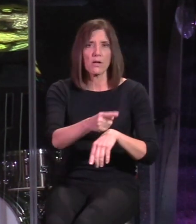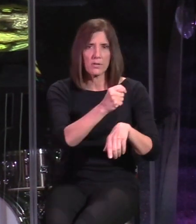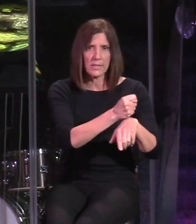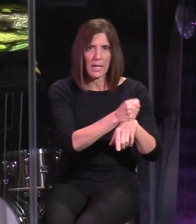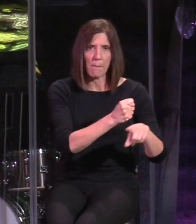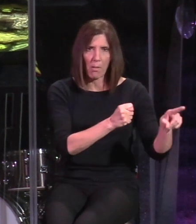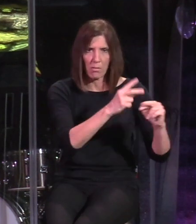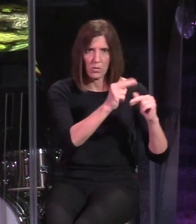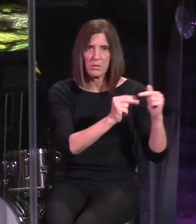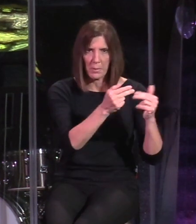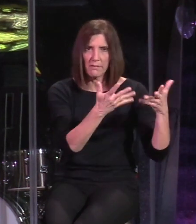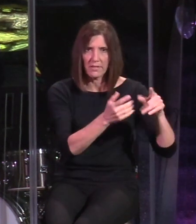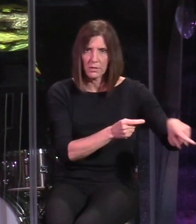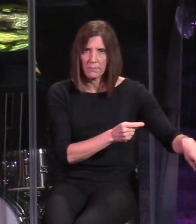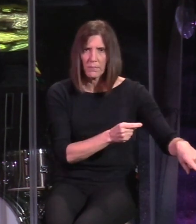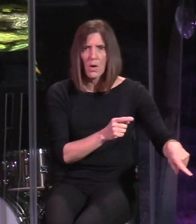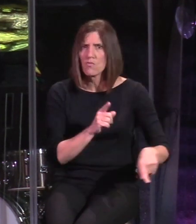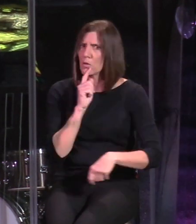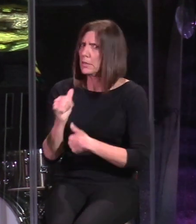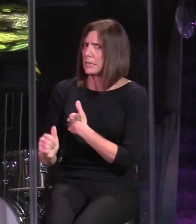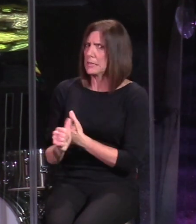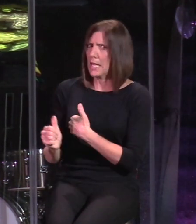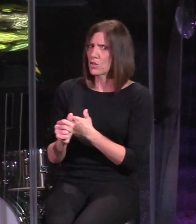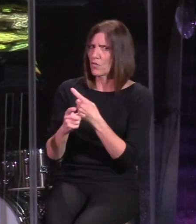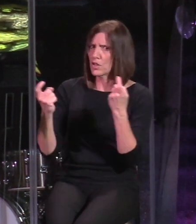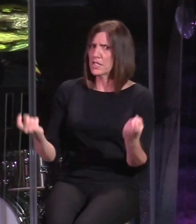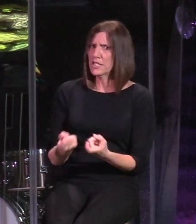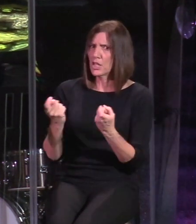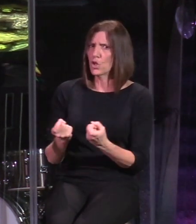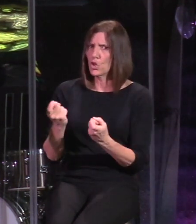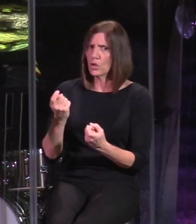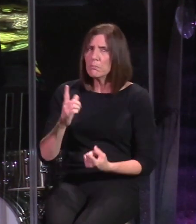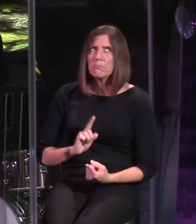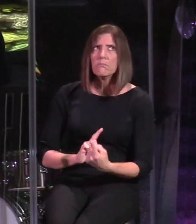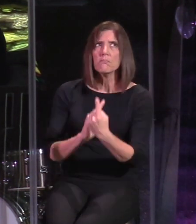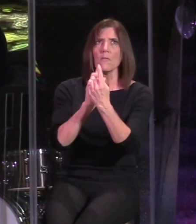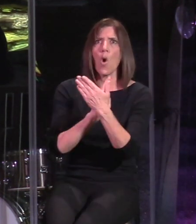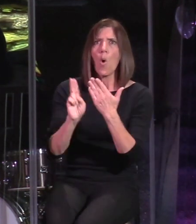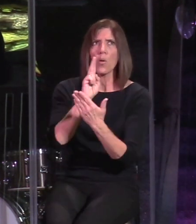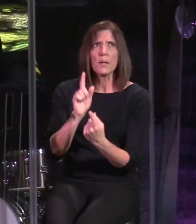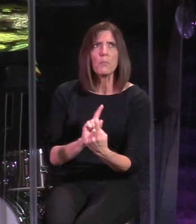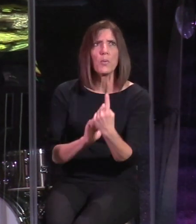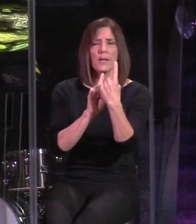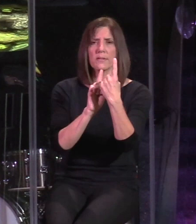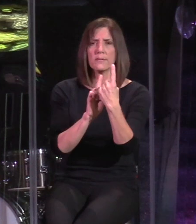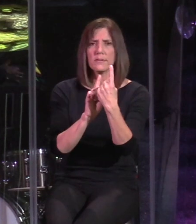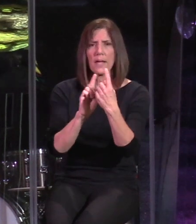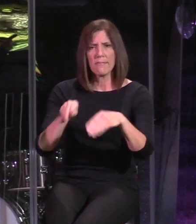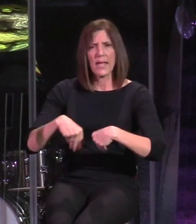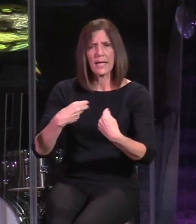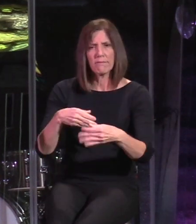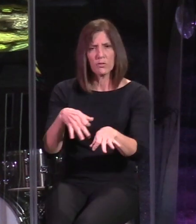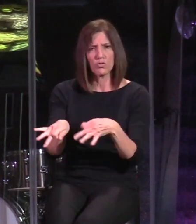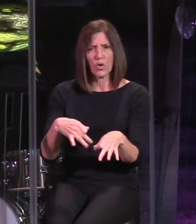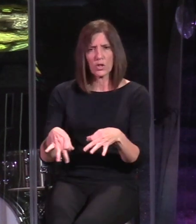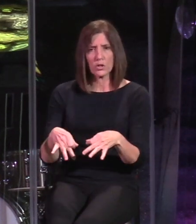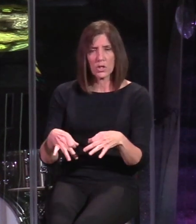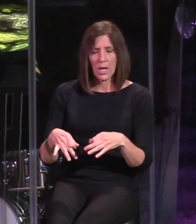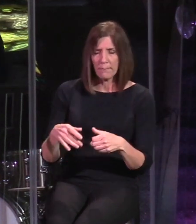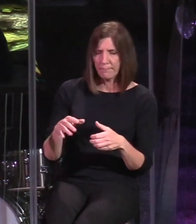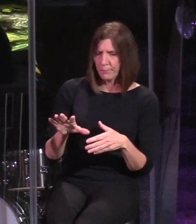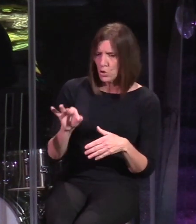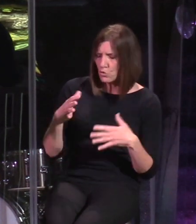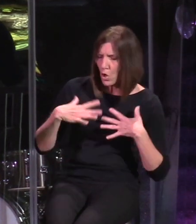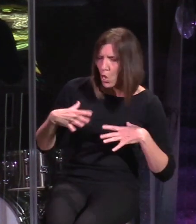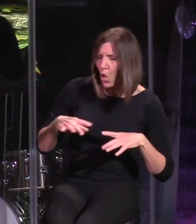And it was so incredibly dangerous for a sinner to be in God's holy presence that special instructions were even given on what type of clothing to